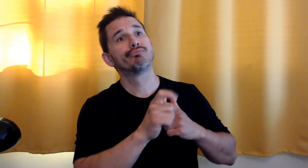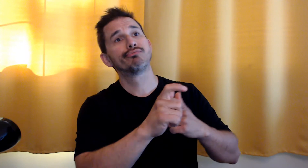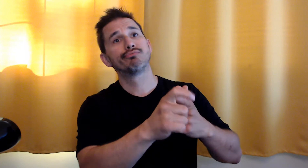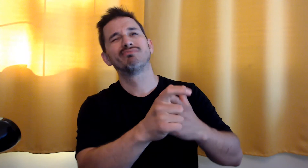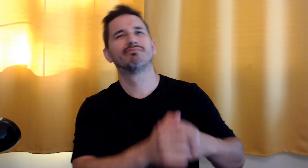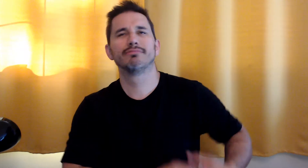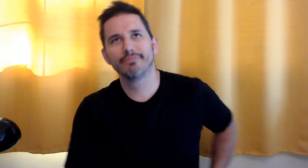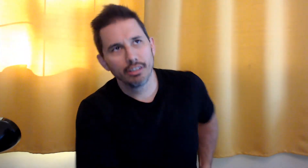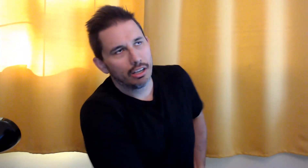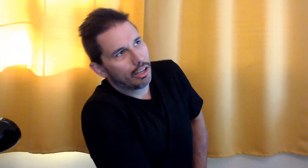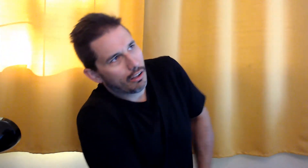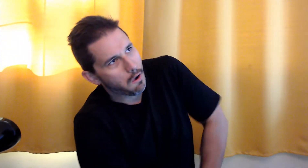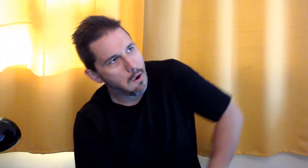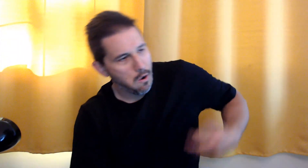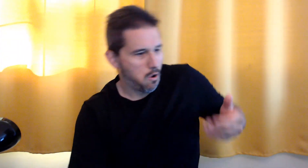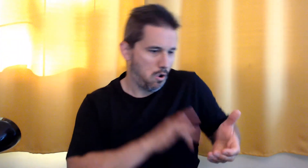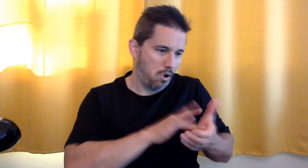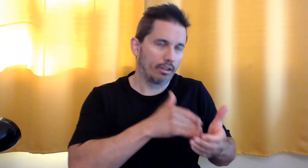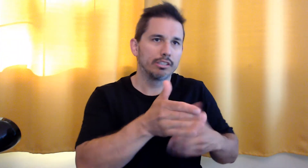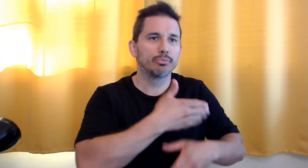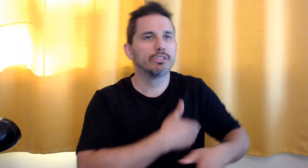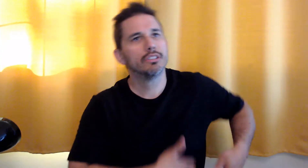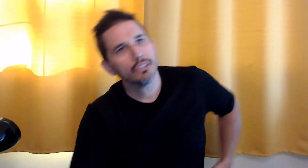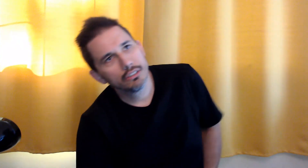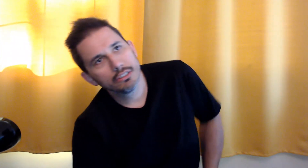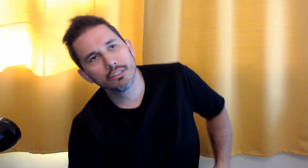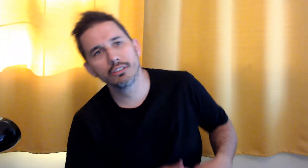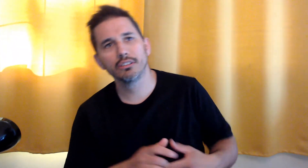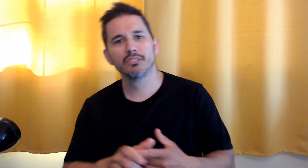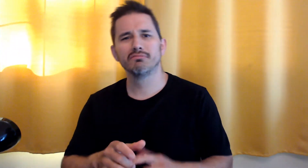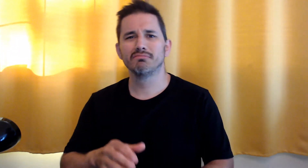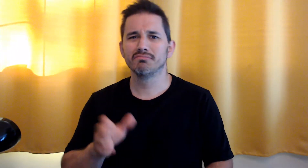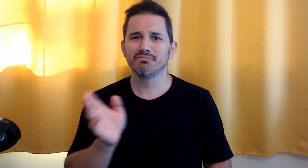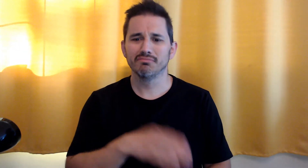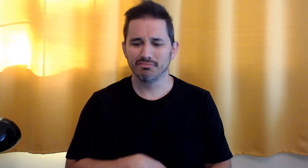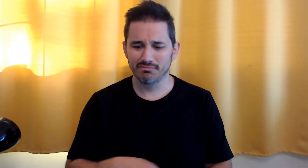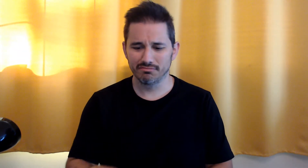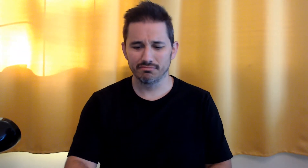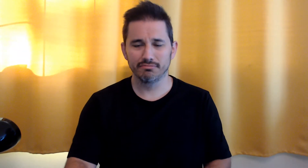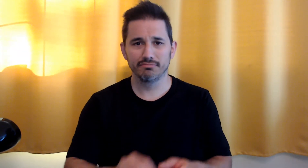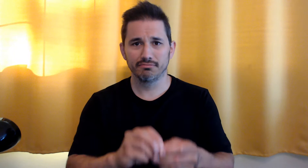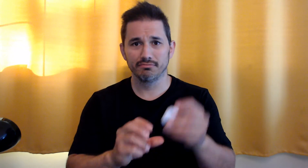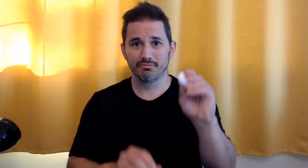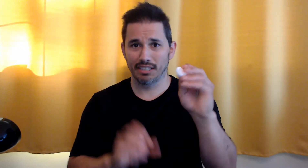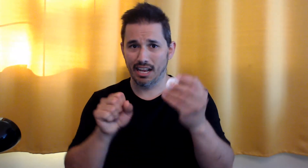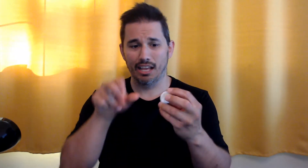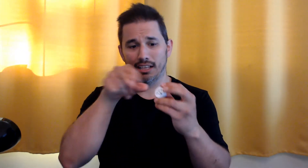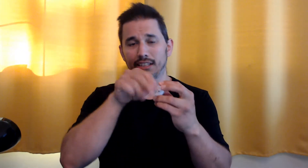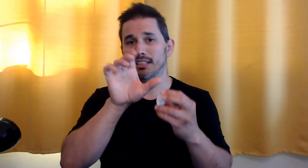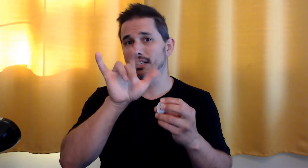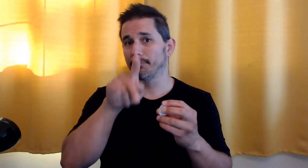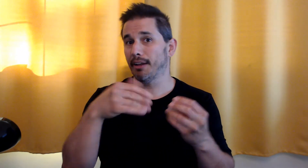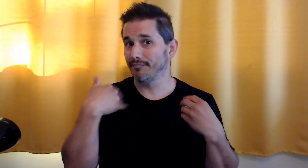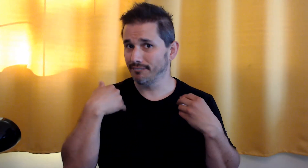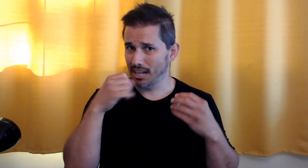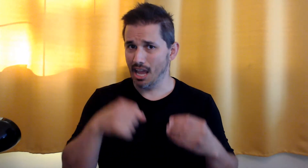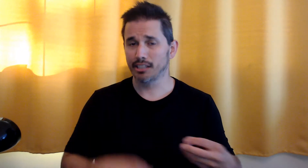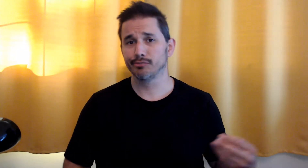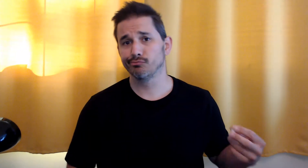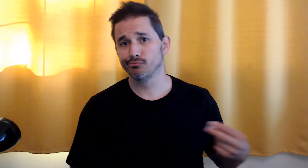Or maybe if you're out on a run, you're listening to music, and then I don't want to listen to that song, and you have to pull that phone out of your pocket each time you want to skip